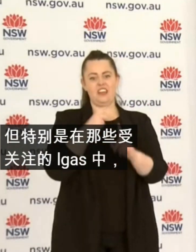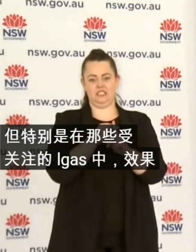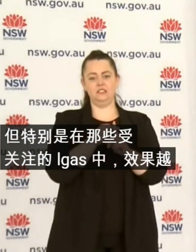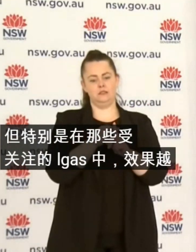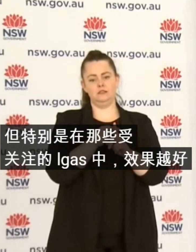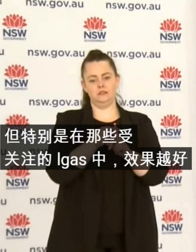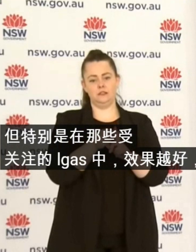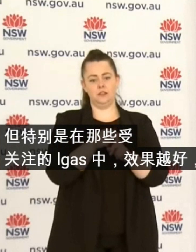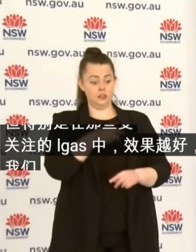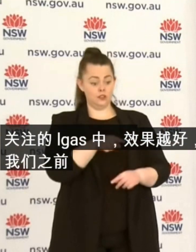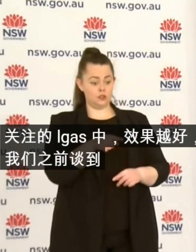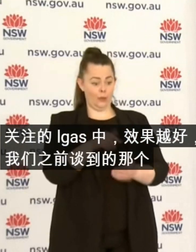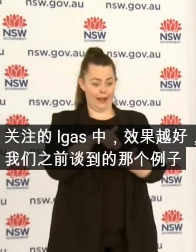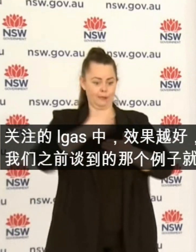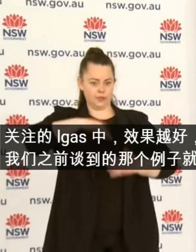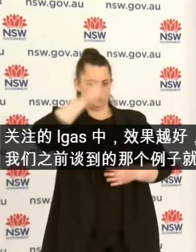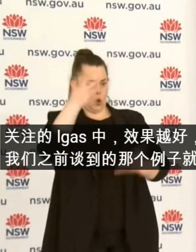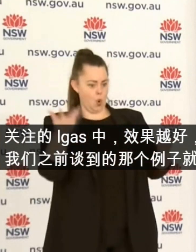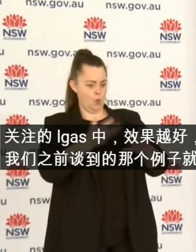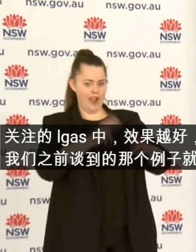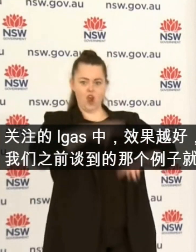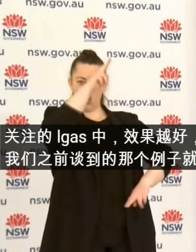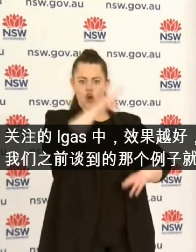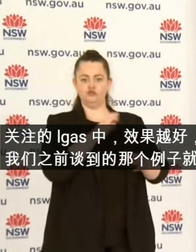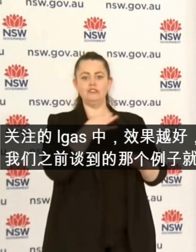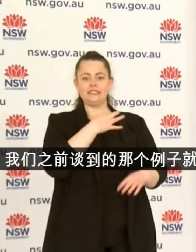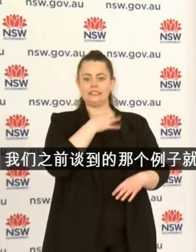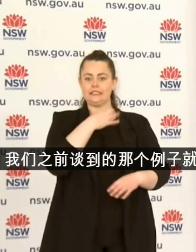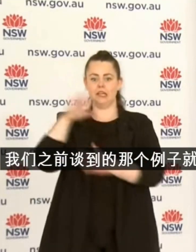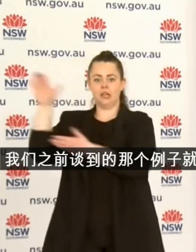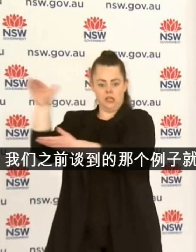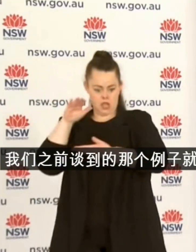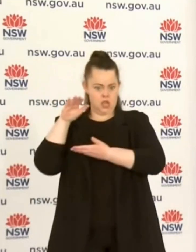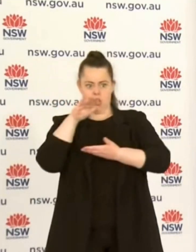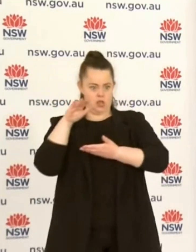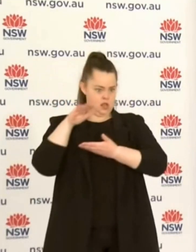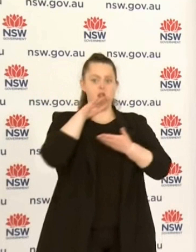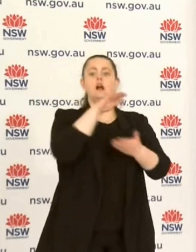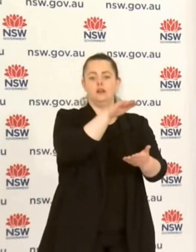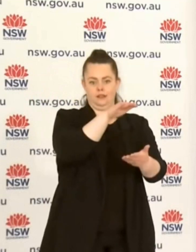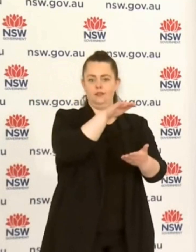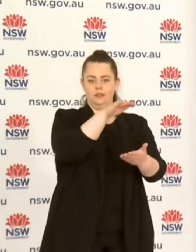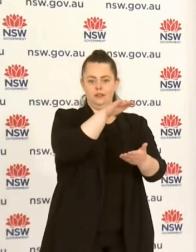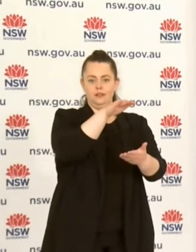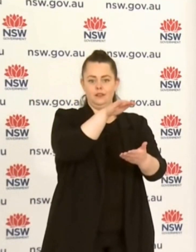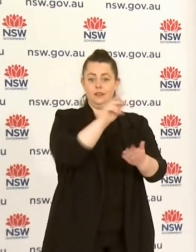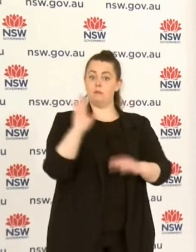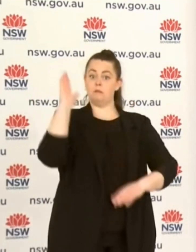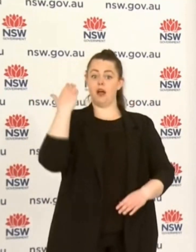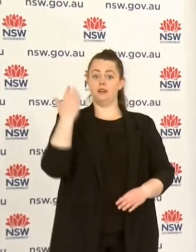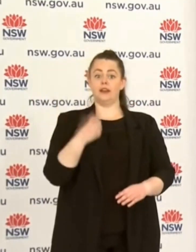the better. And that example we talked about earlier of Cumberland appearing early days to be